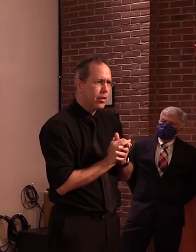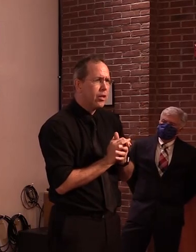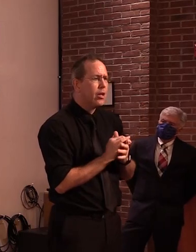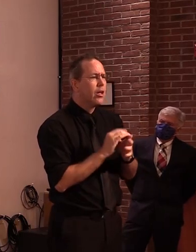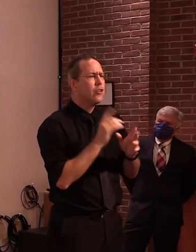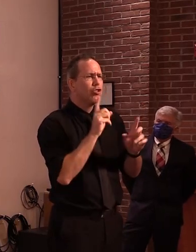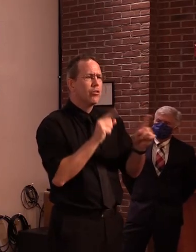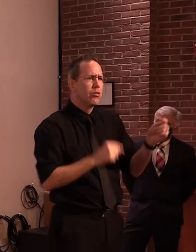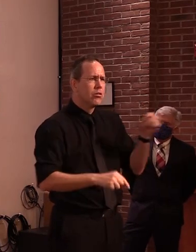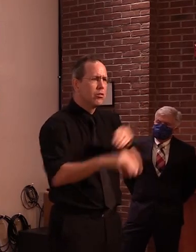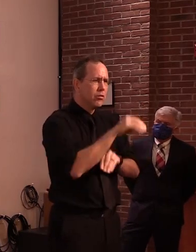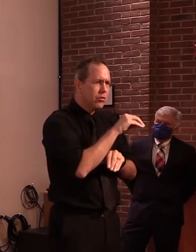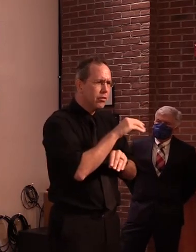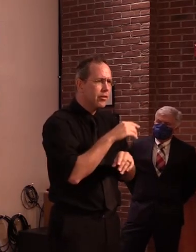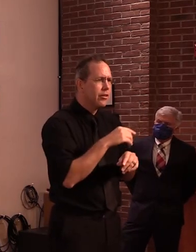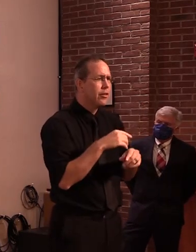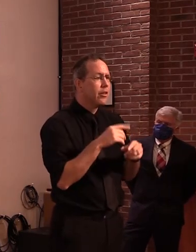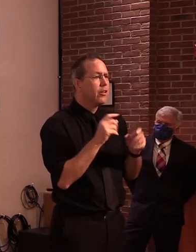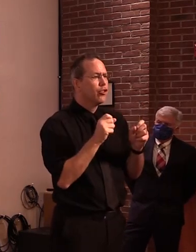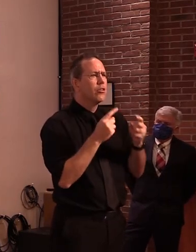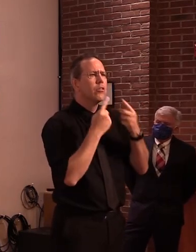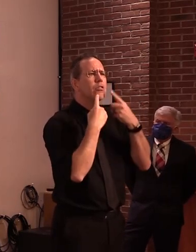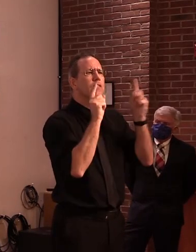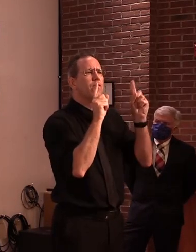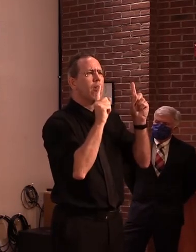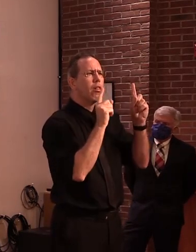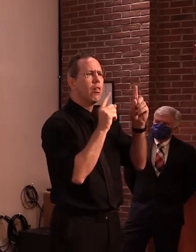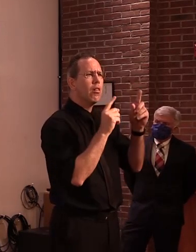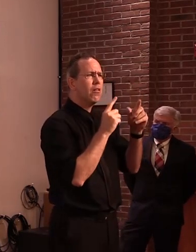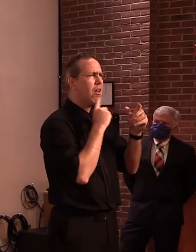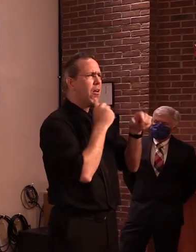have a great system for any new